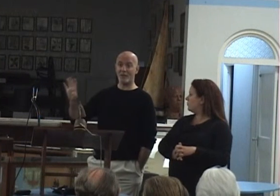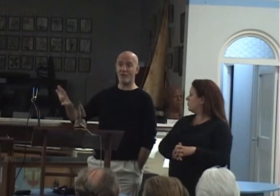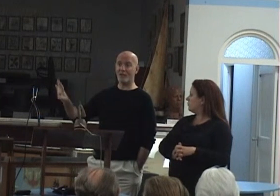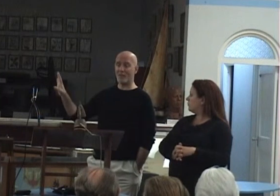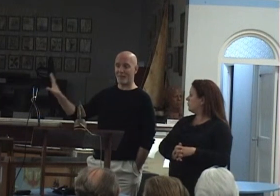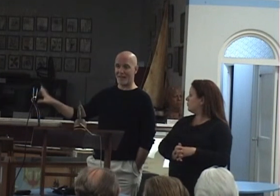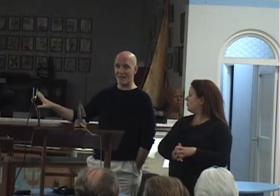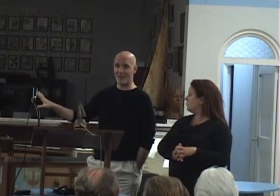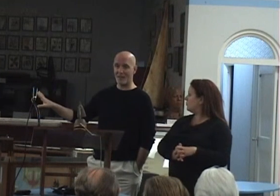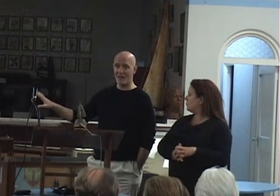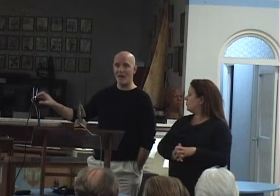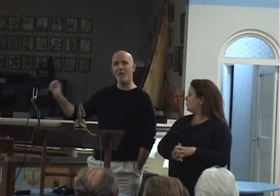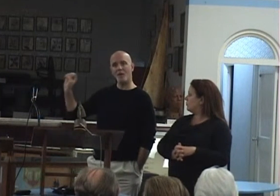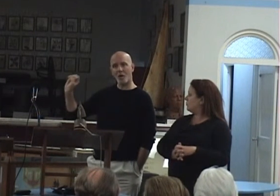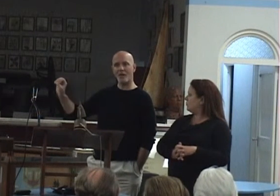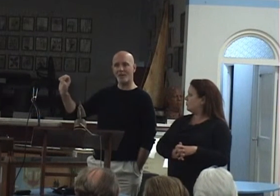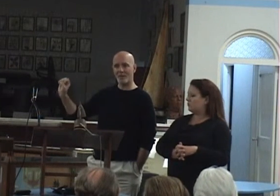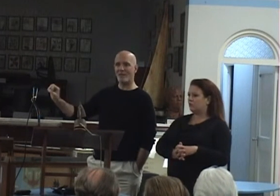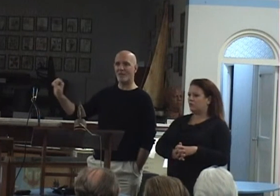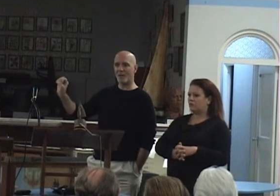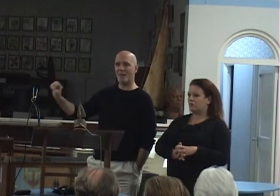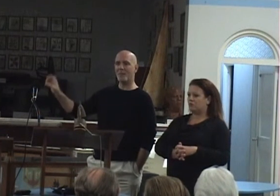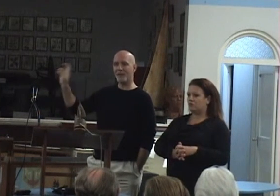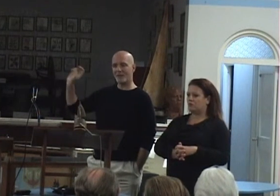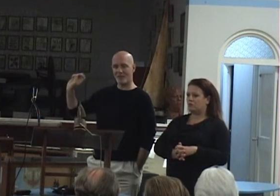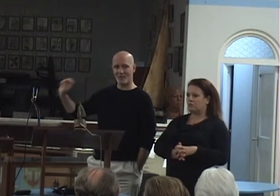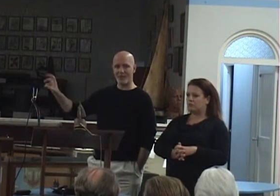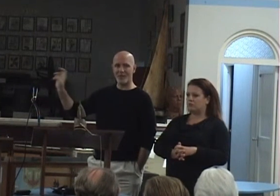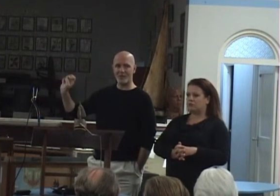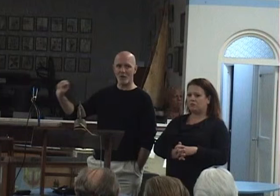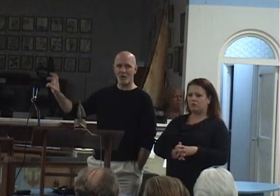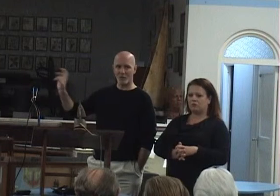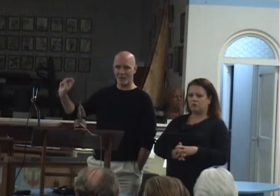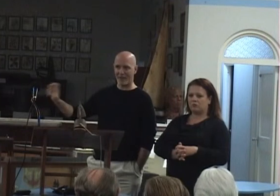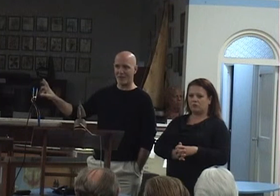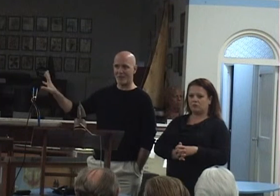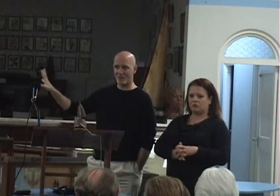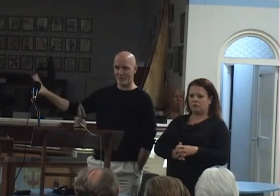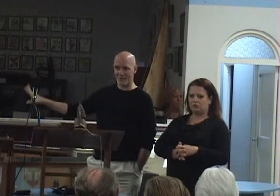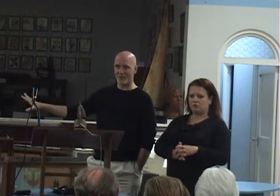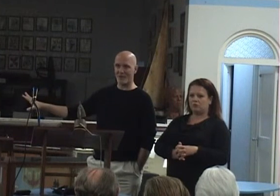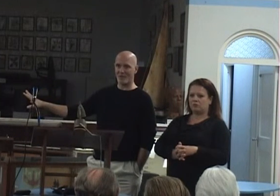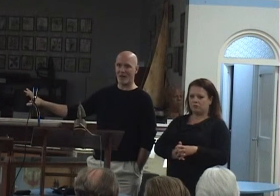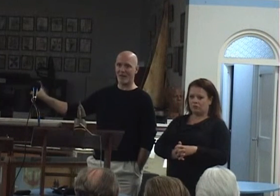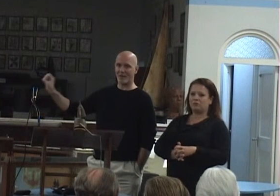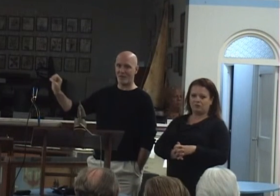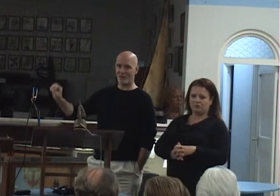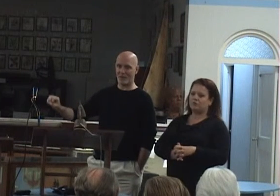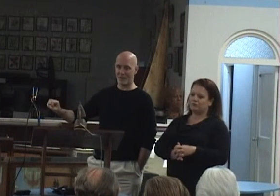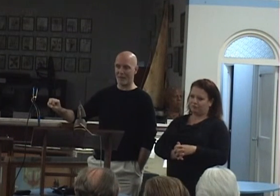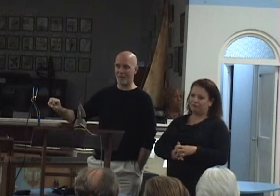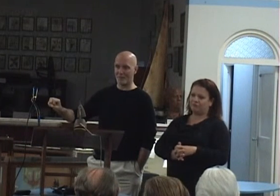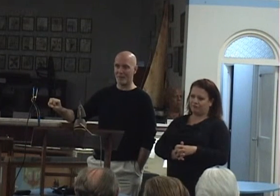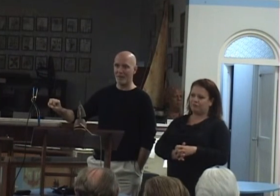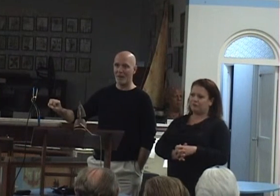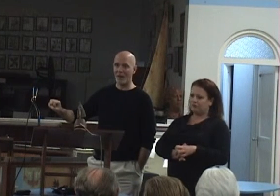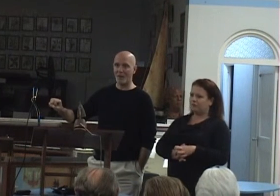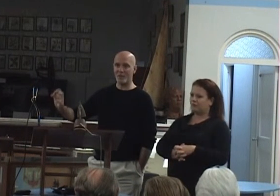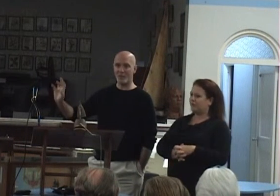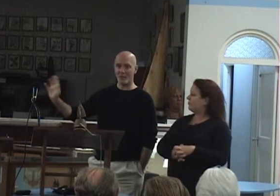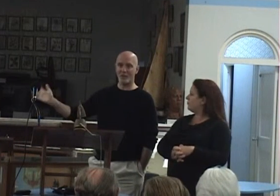there are things that are distinctly Bahamian, there are also things that probably are distinctive cultural elements of each of these islands as they